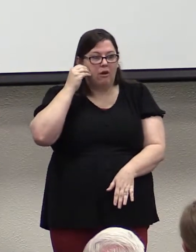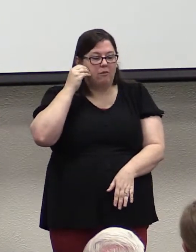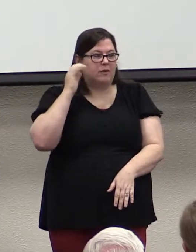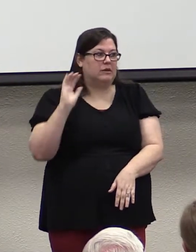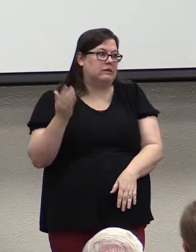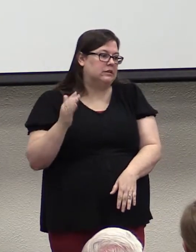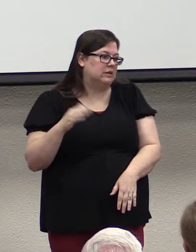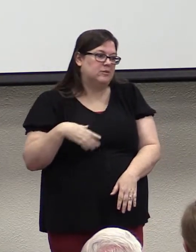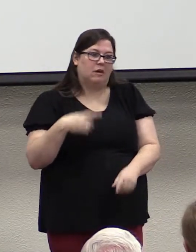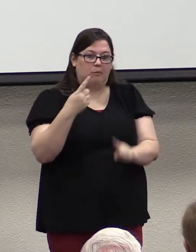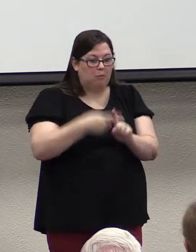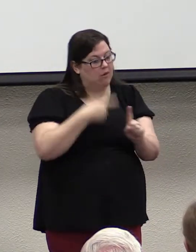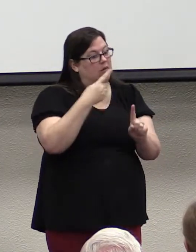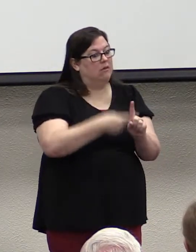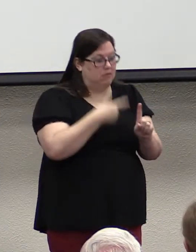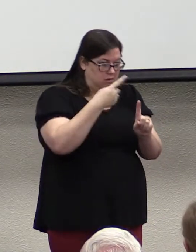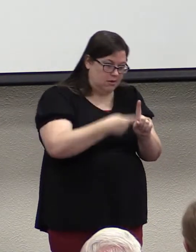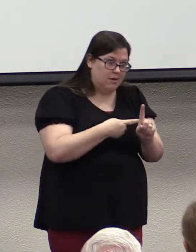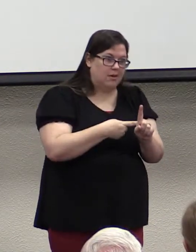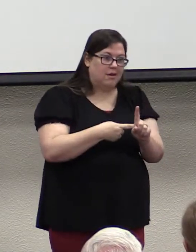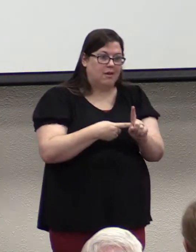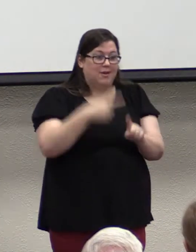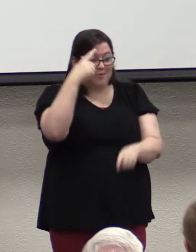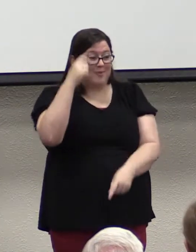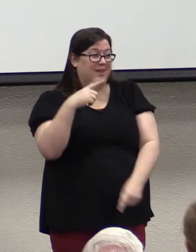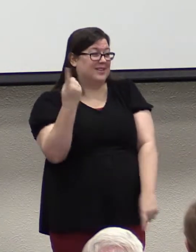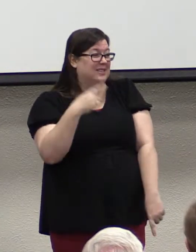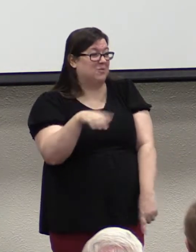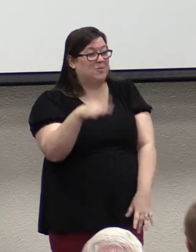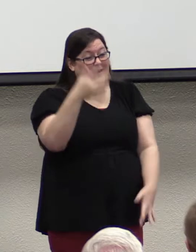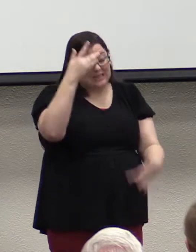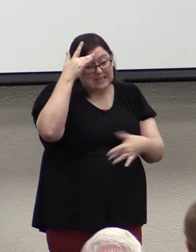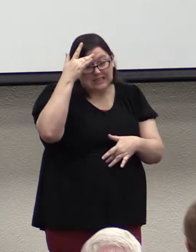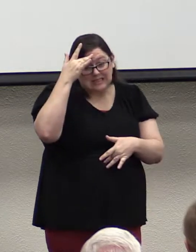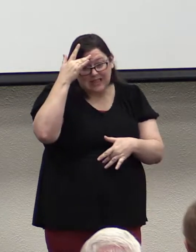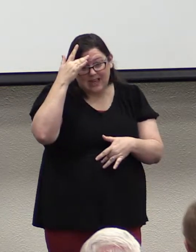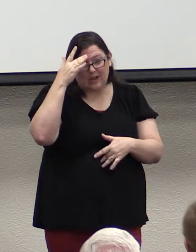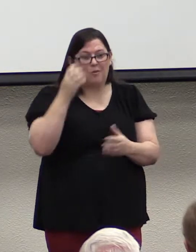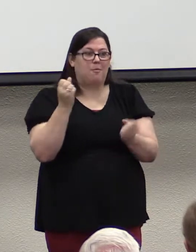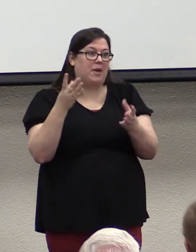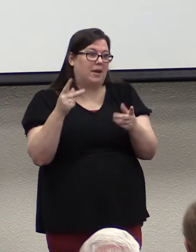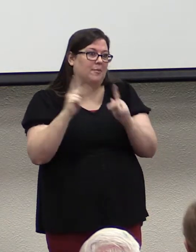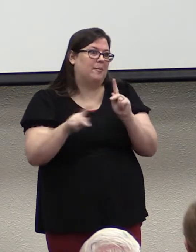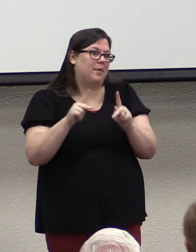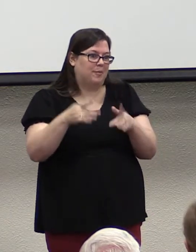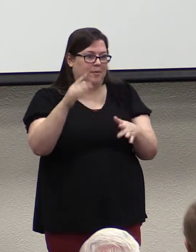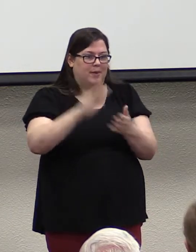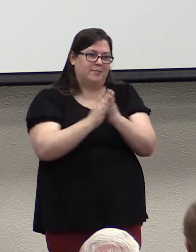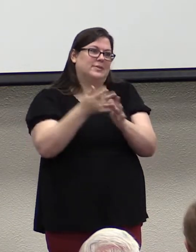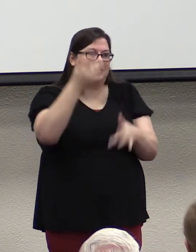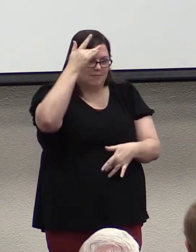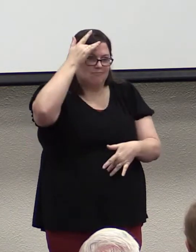months sometimes because somebody got sick or multiple people got sick.